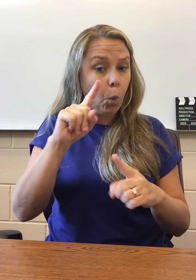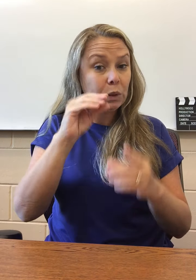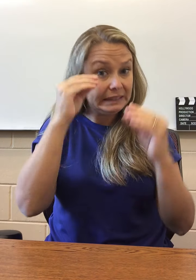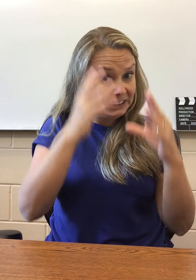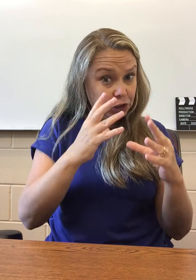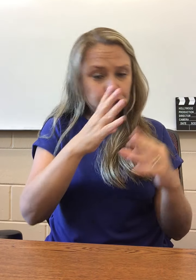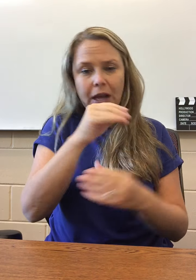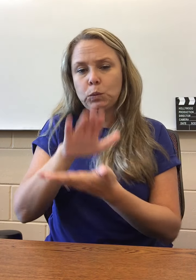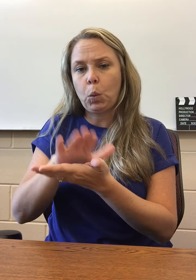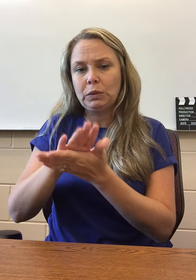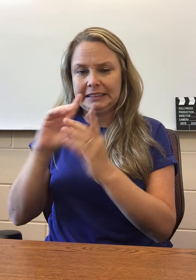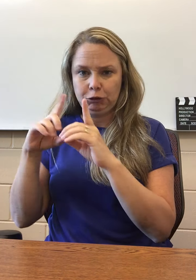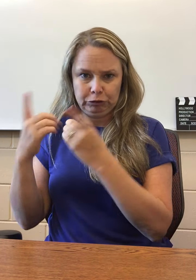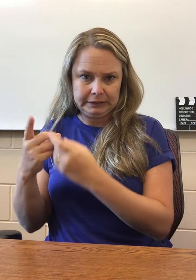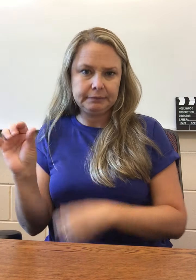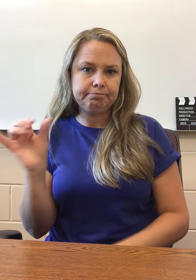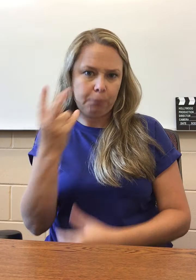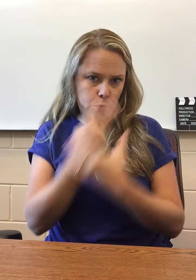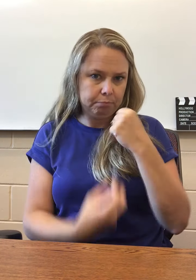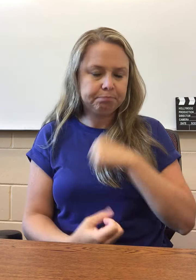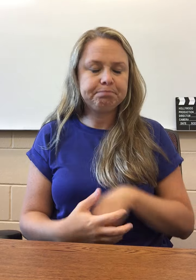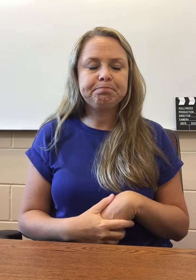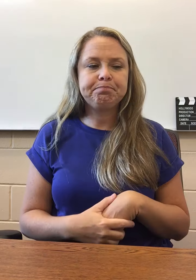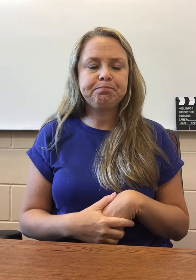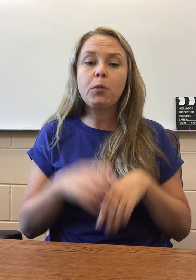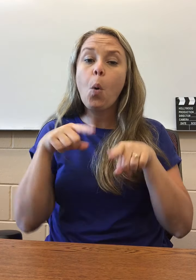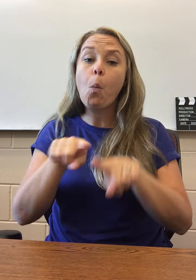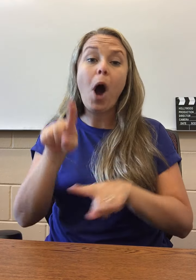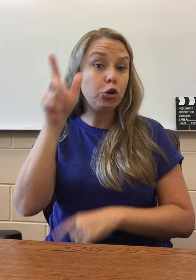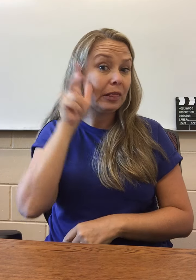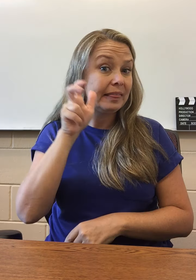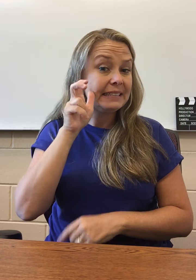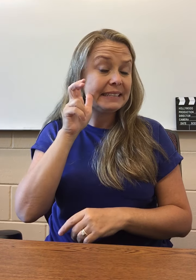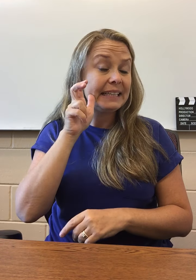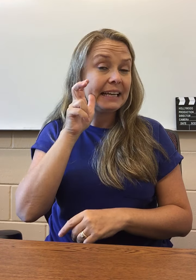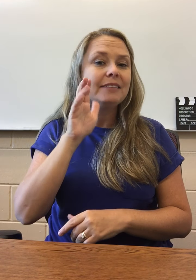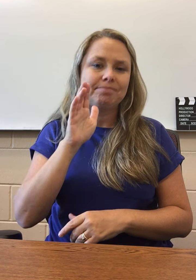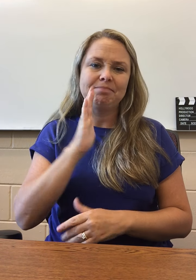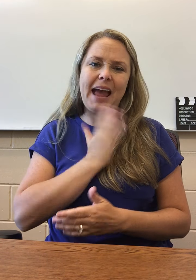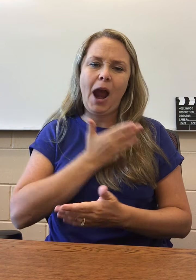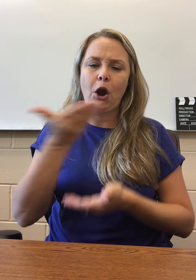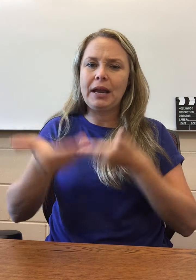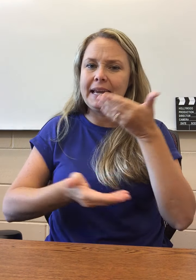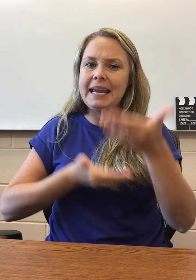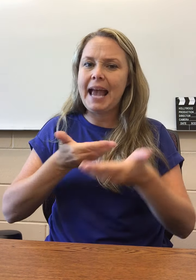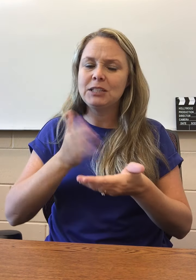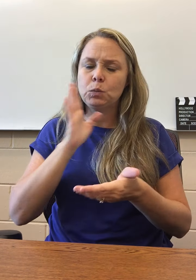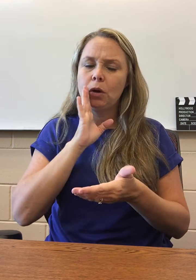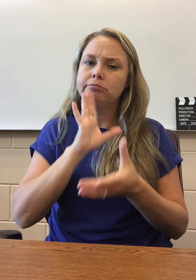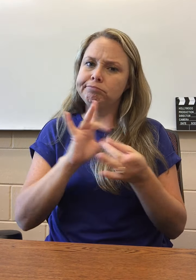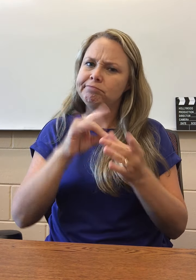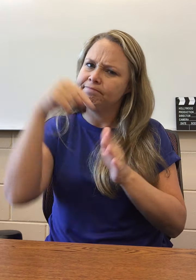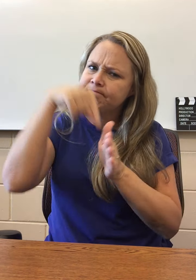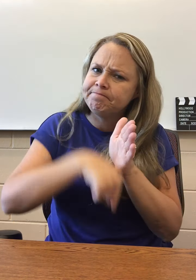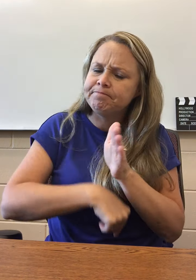and while you're listening our guests are going to get into the weeds so you might hear some unfamiliar terms like